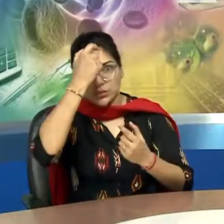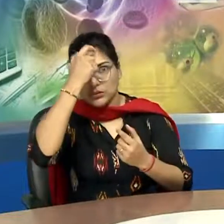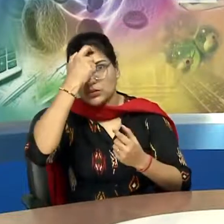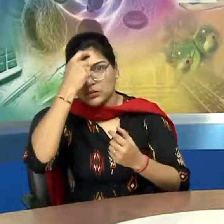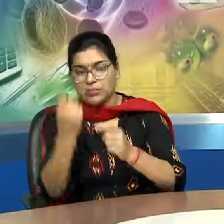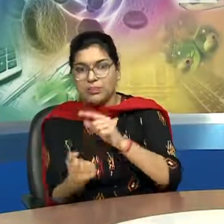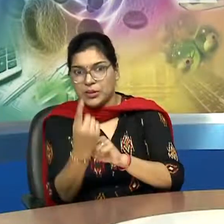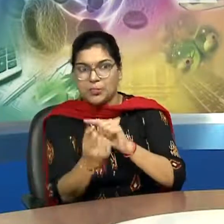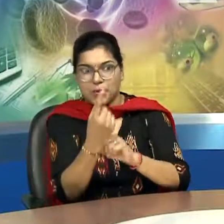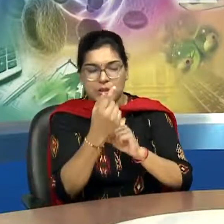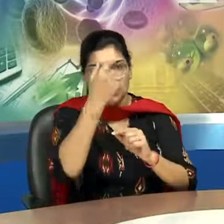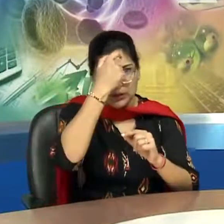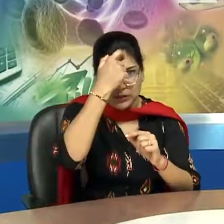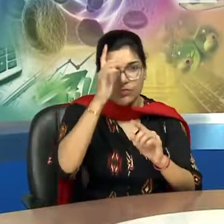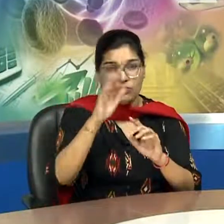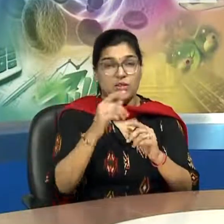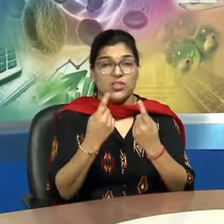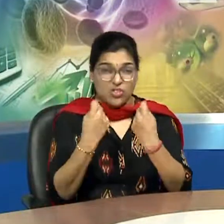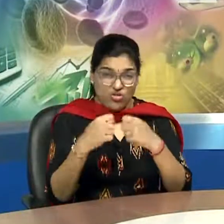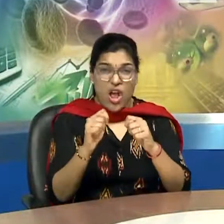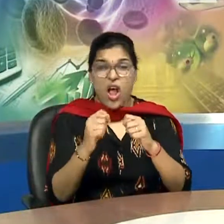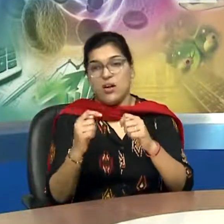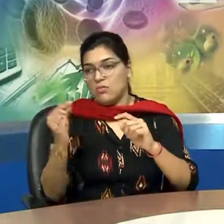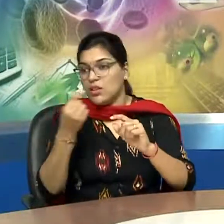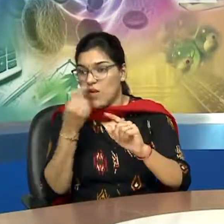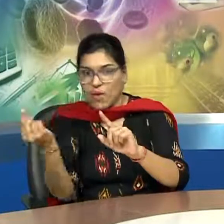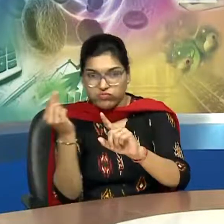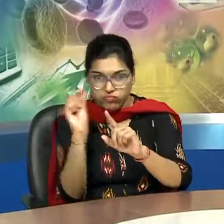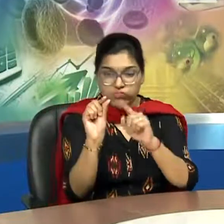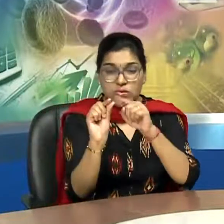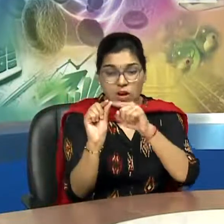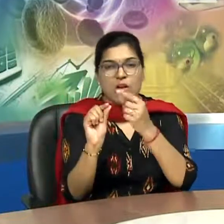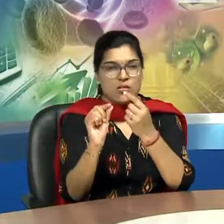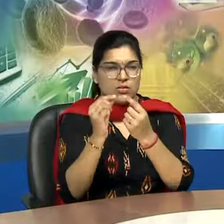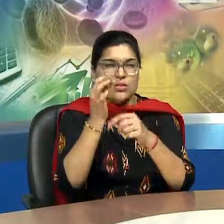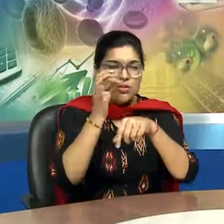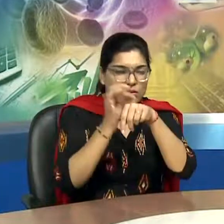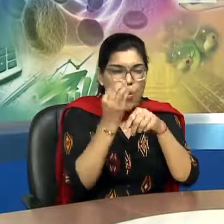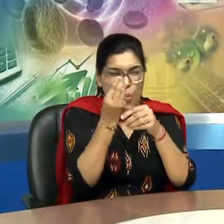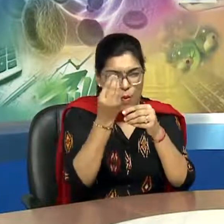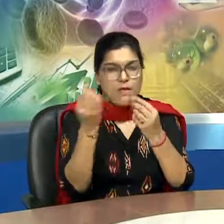helps the person get resolved his problem.